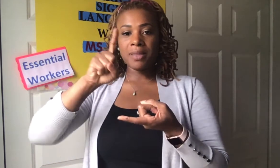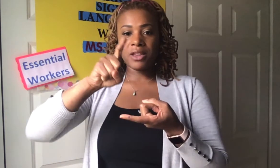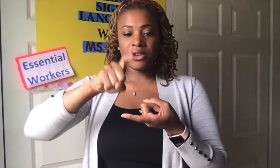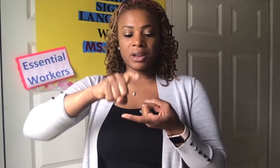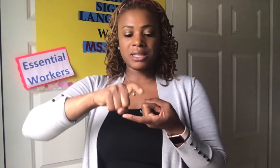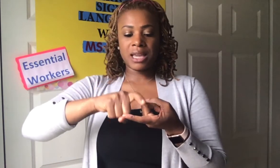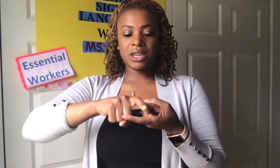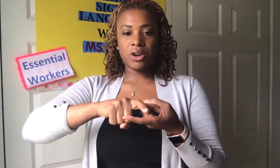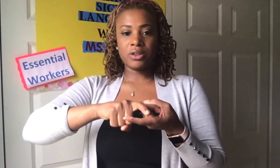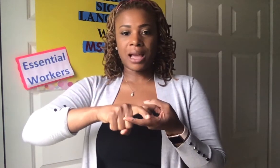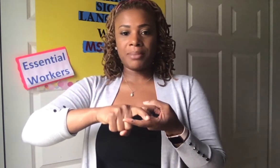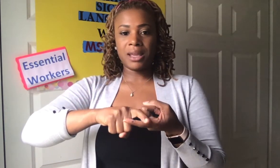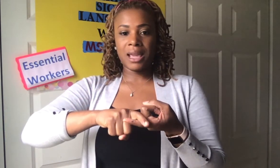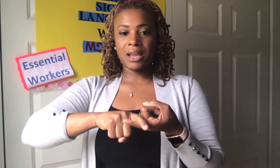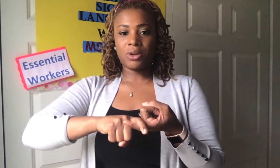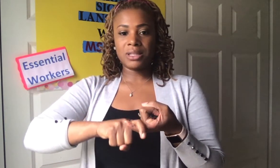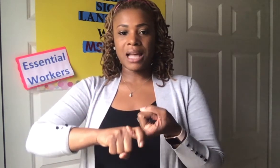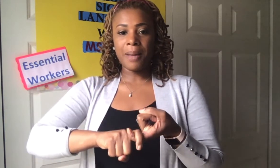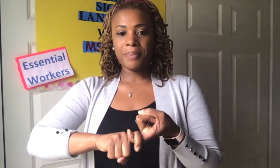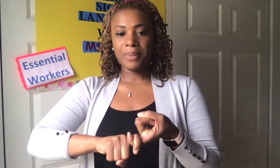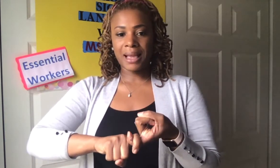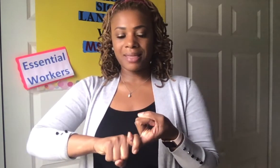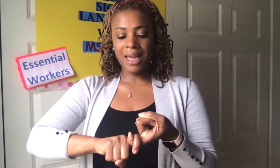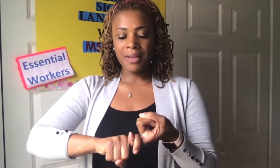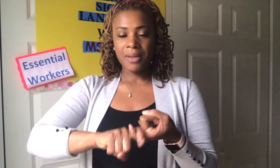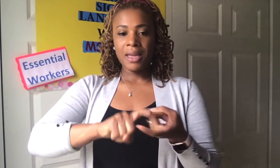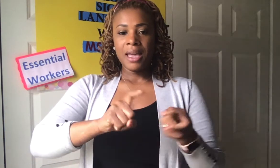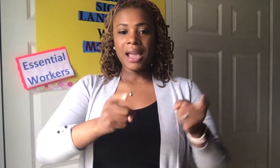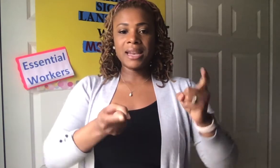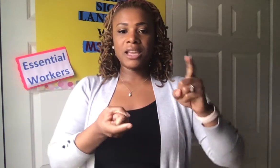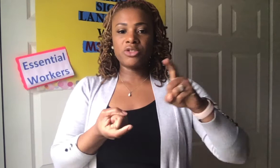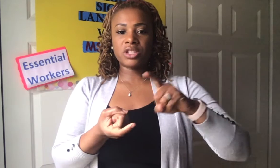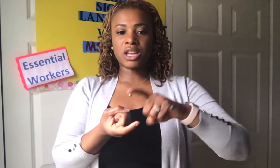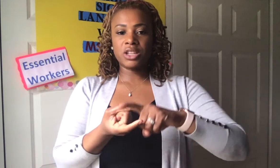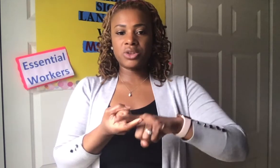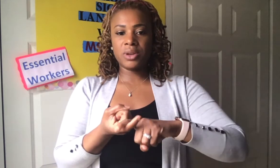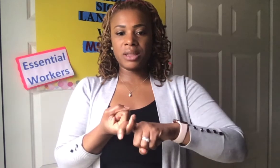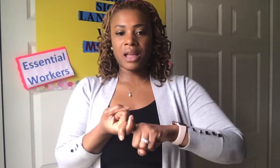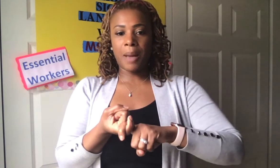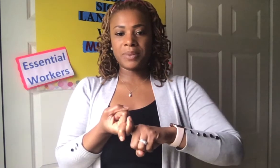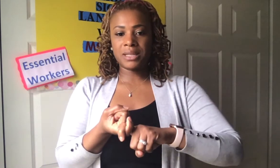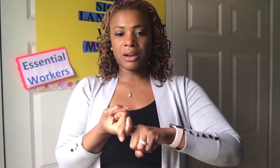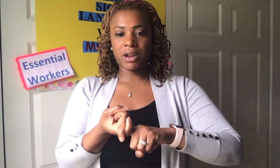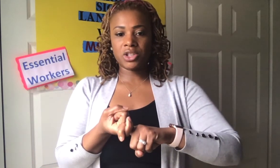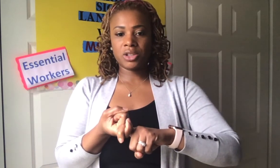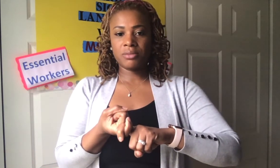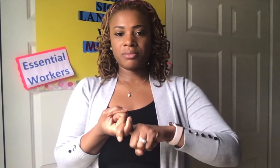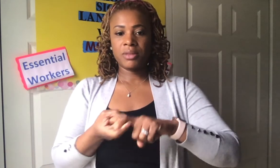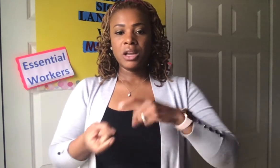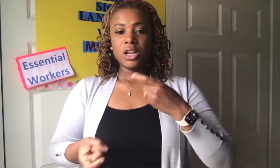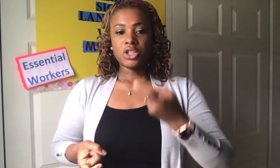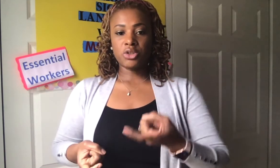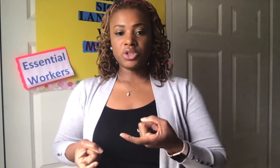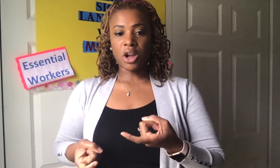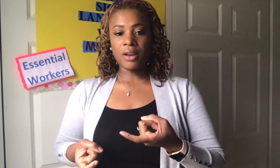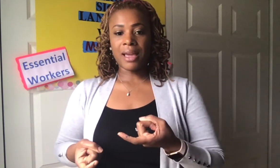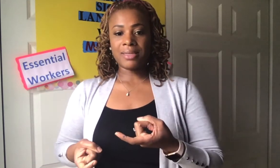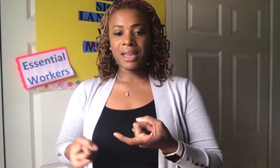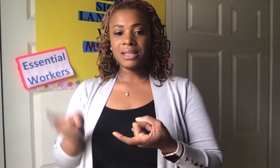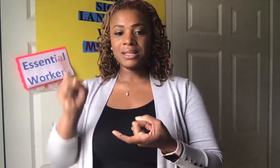going to take your dominant hand on top like that, and then you're just going to do it in the opposite direction. So you start like this, take